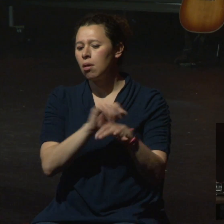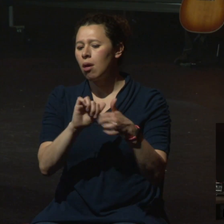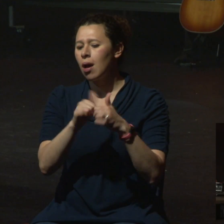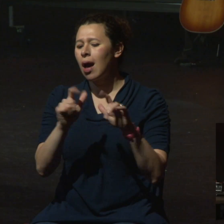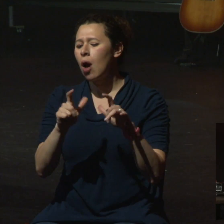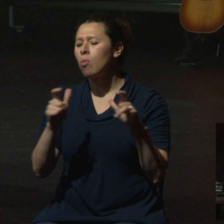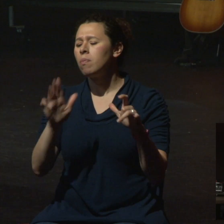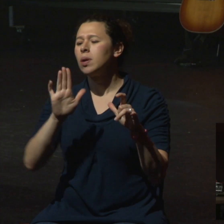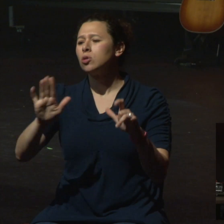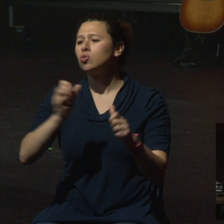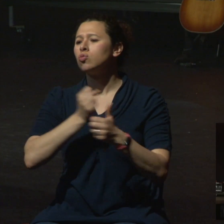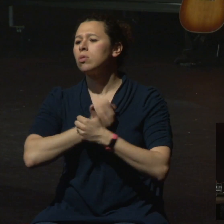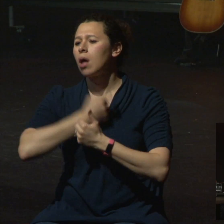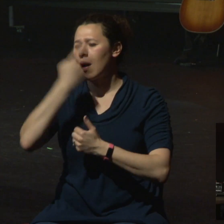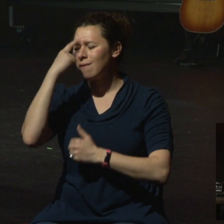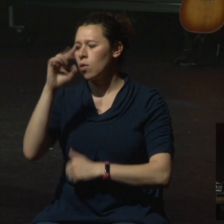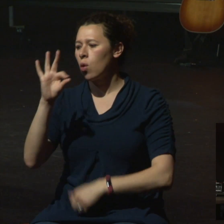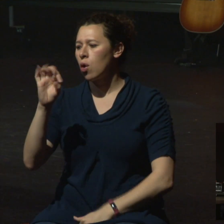your love for Ferguson?